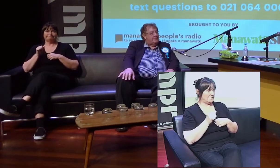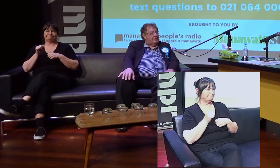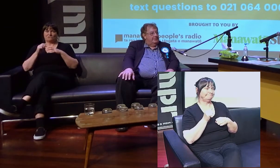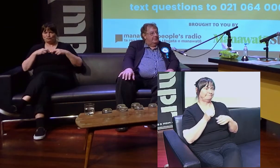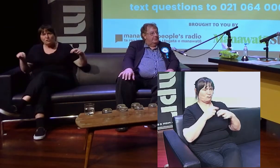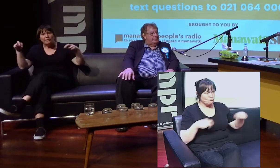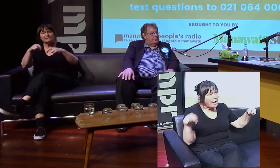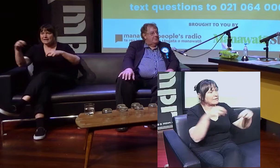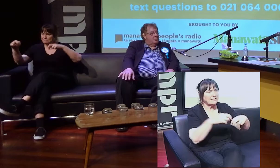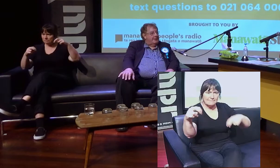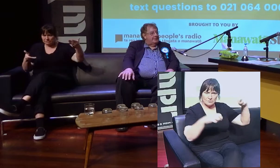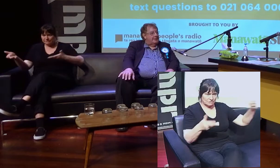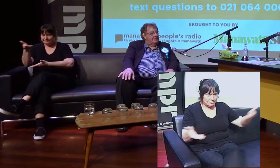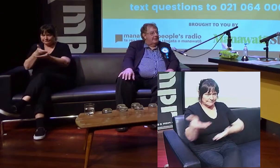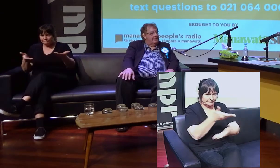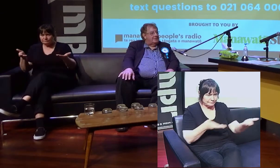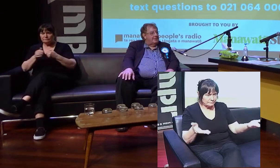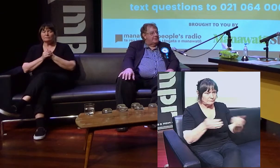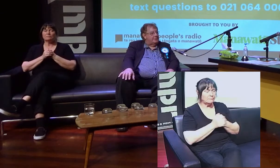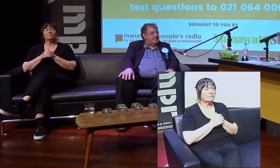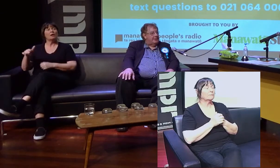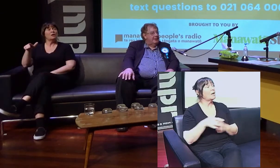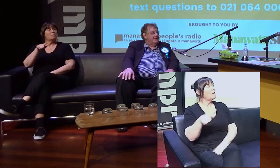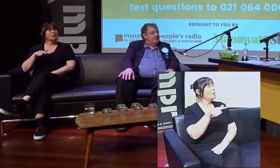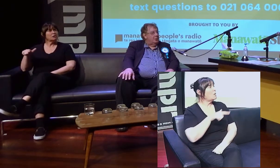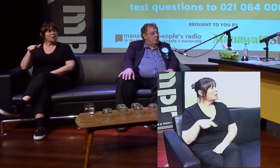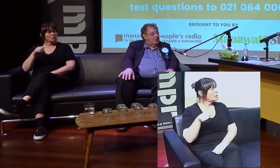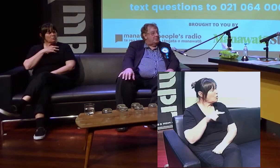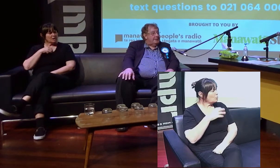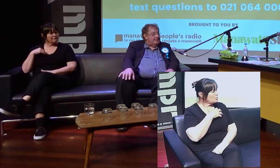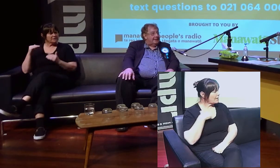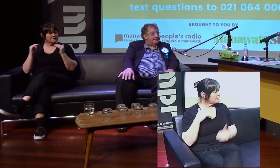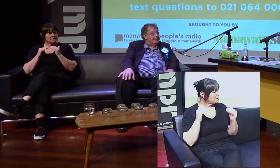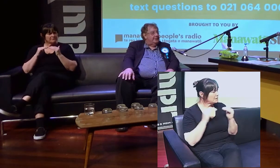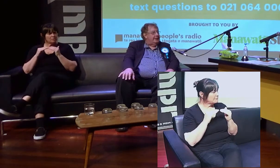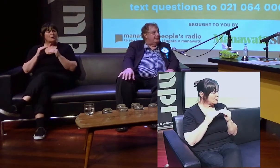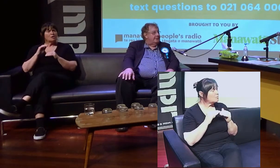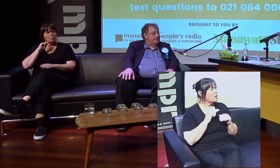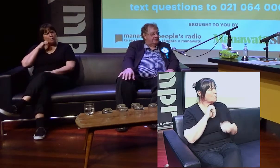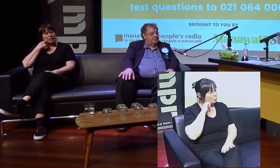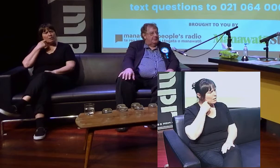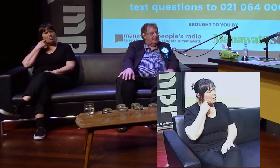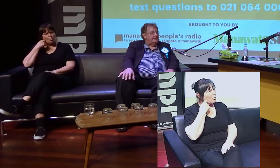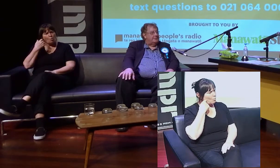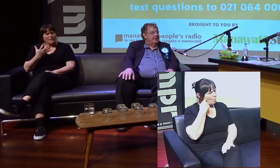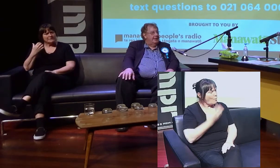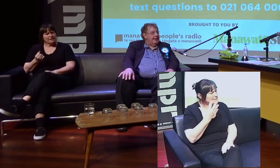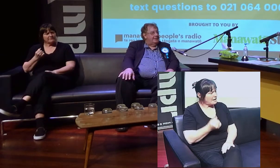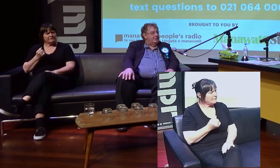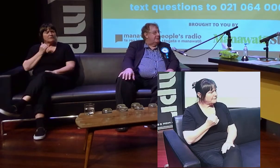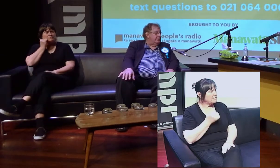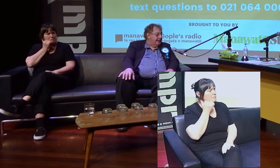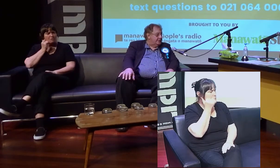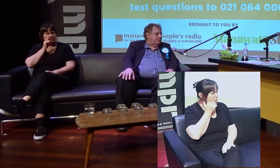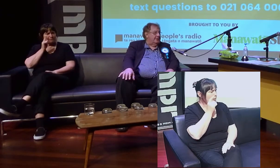local government level, we're talking more about, I suppose, central government. There will always be Tangata Whenua in both local councils